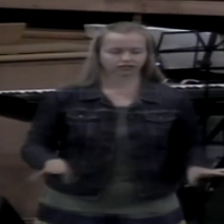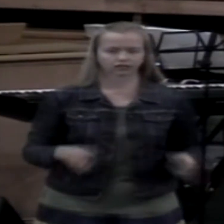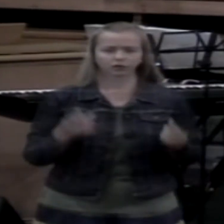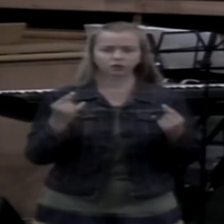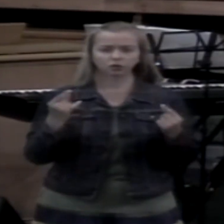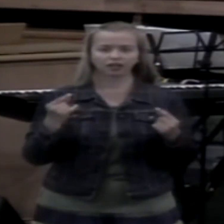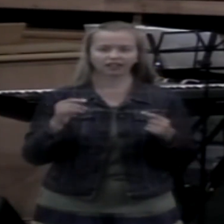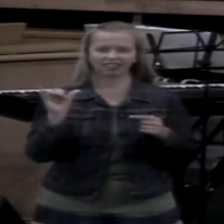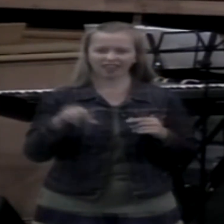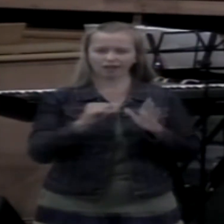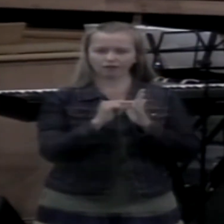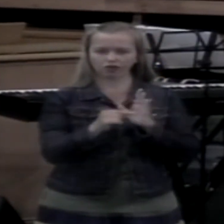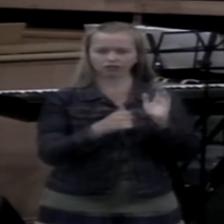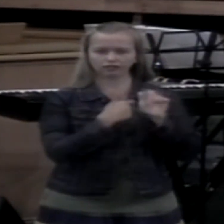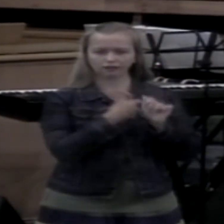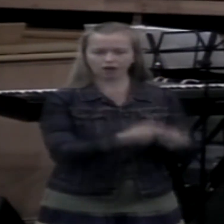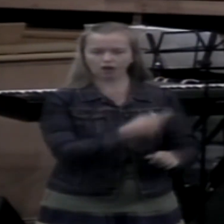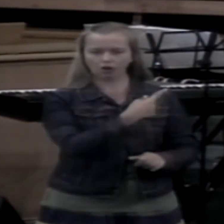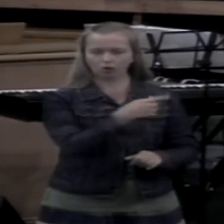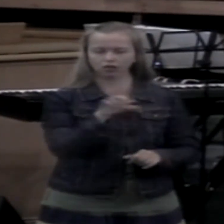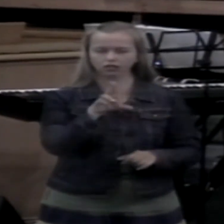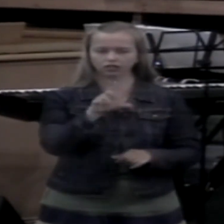feet,